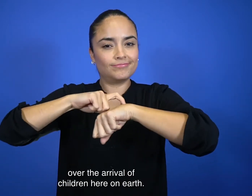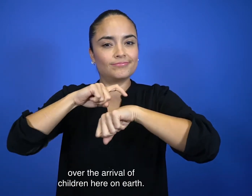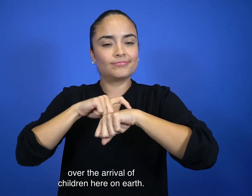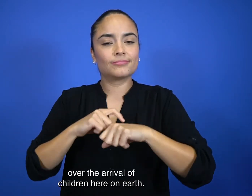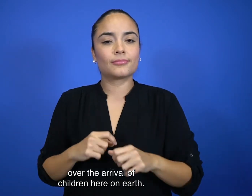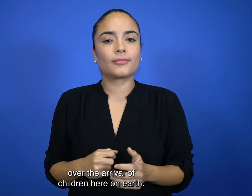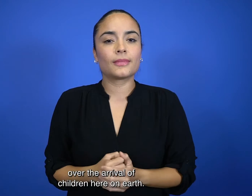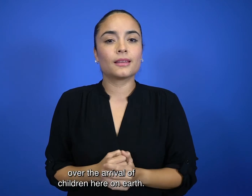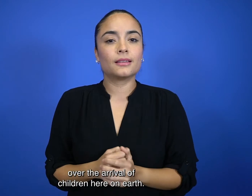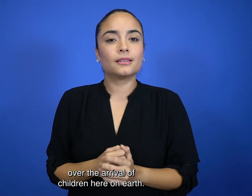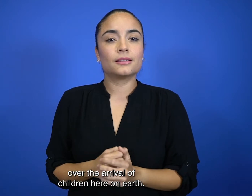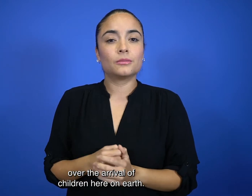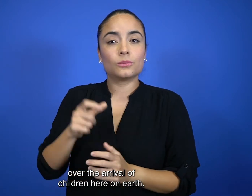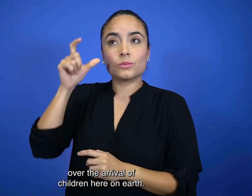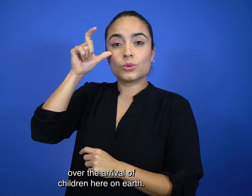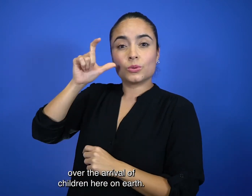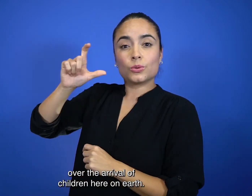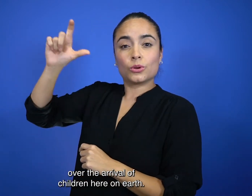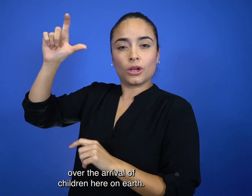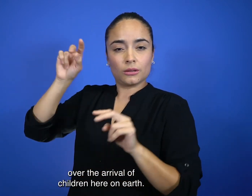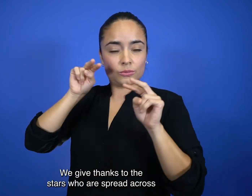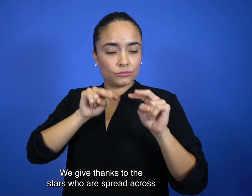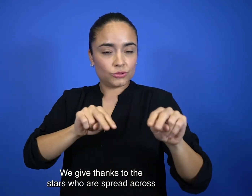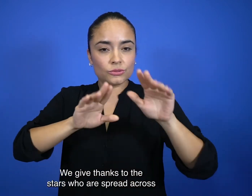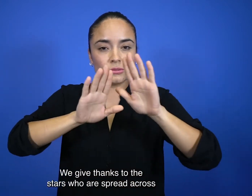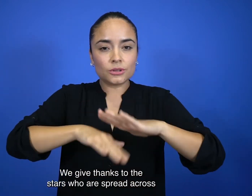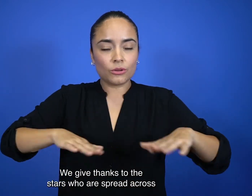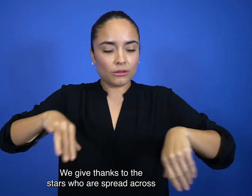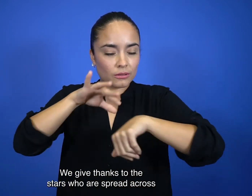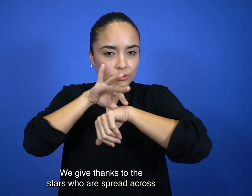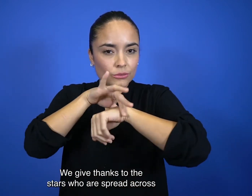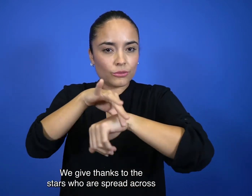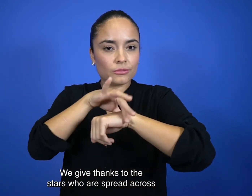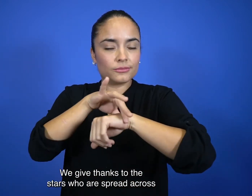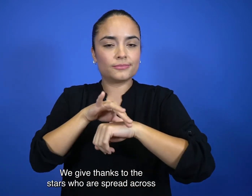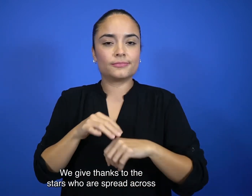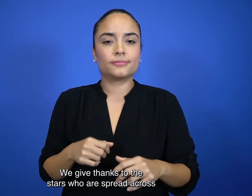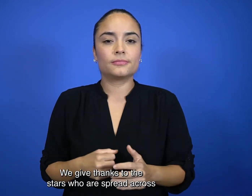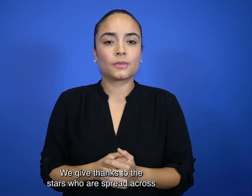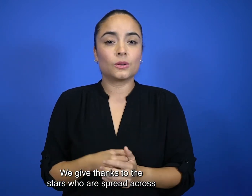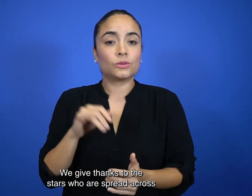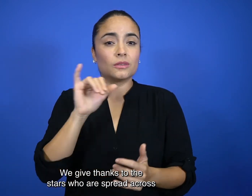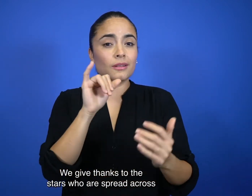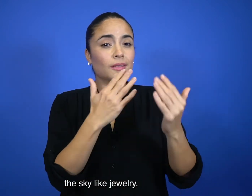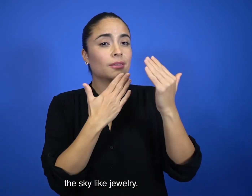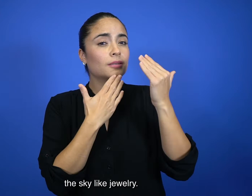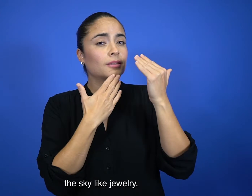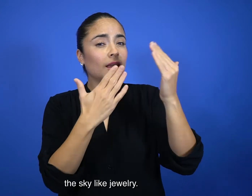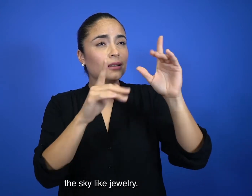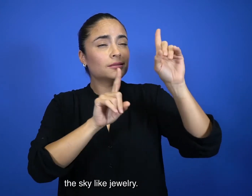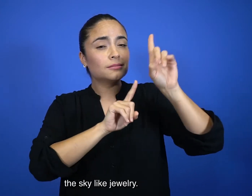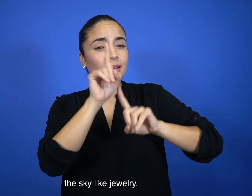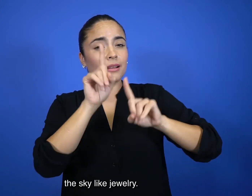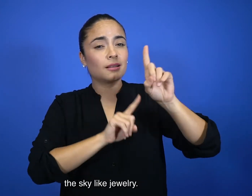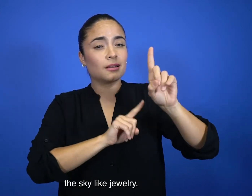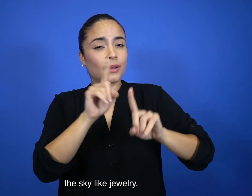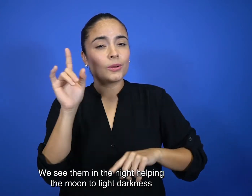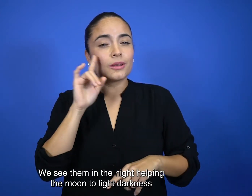arrival of children here on earth. We give thanks to the stars who are spread across the sky like jewelry. We see them